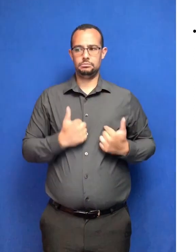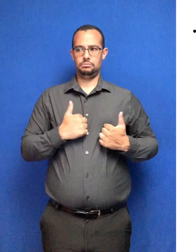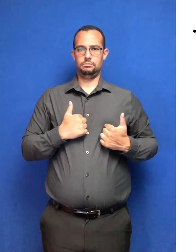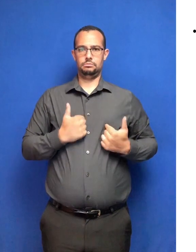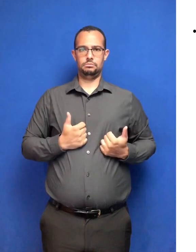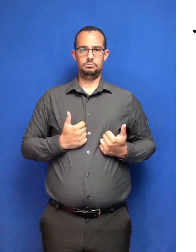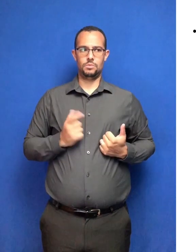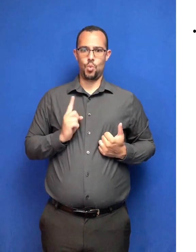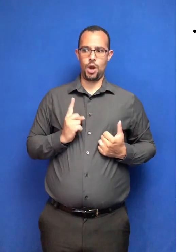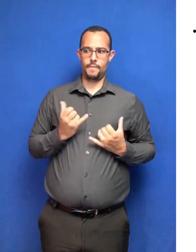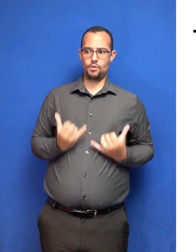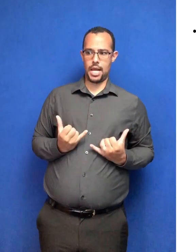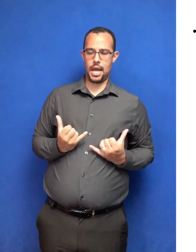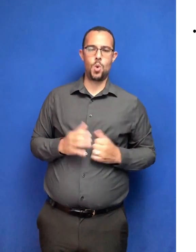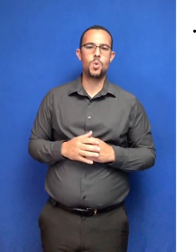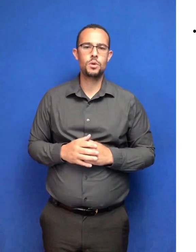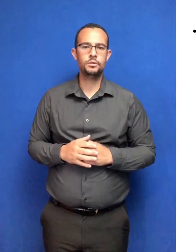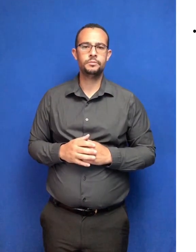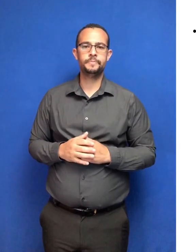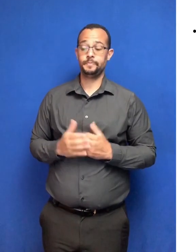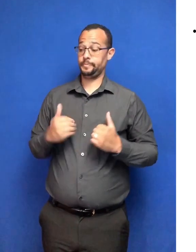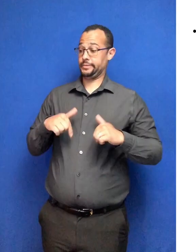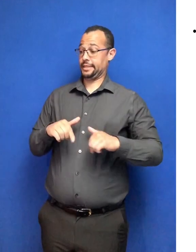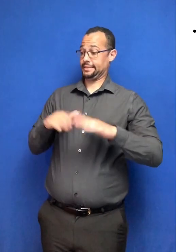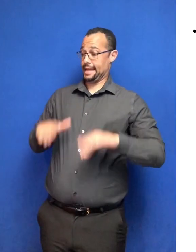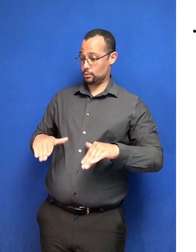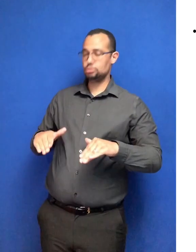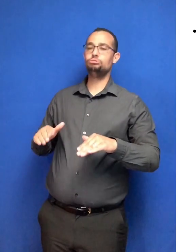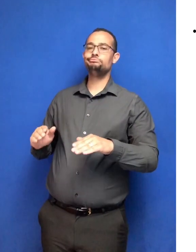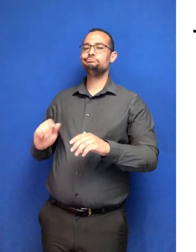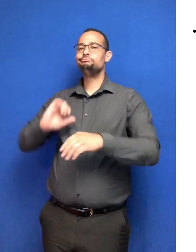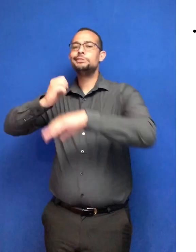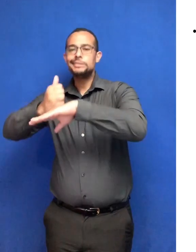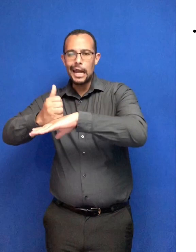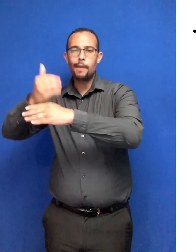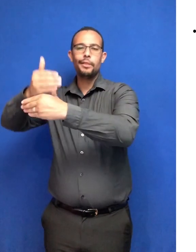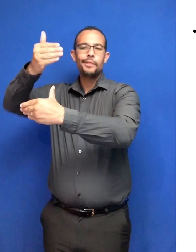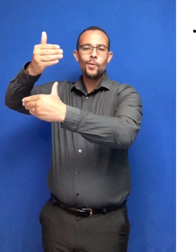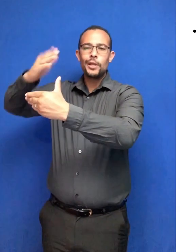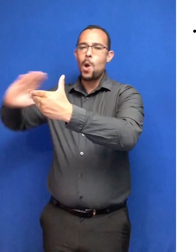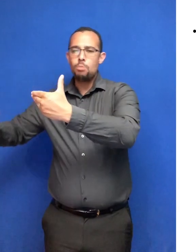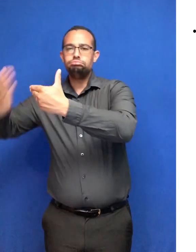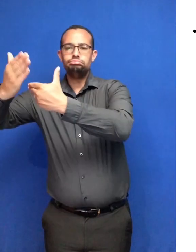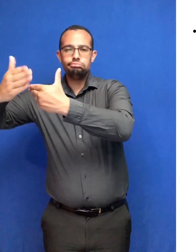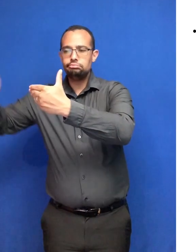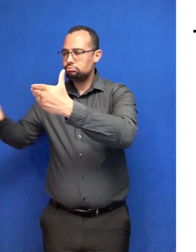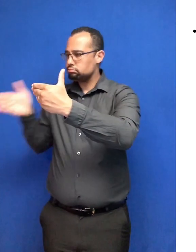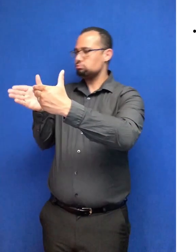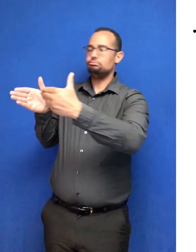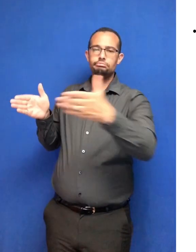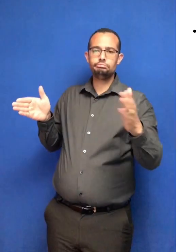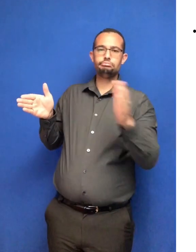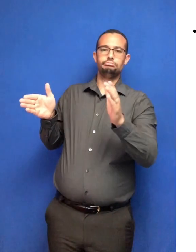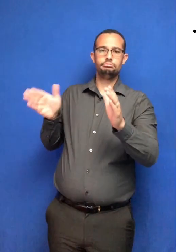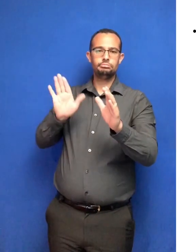At the place that you're at, go and close your storm shutters. Stay away from windows, because the flying glass from the broken windows can cause